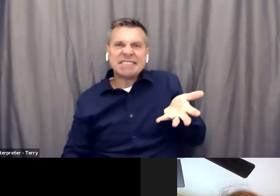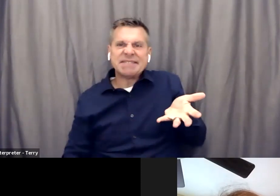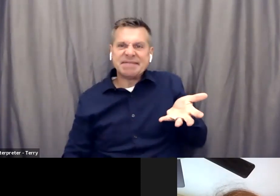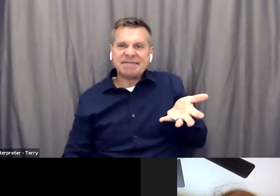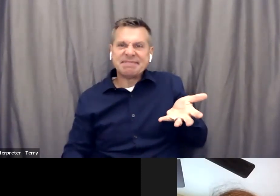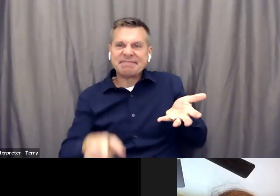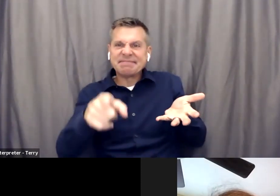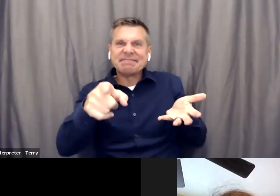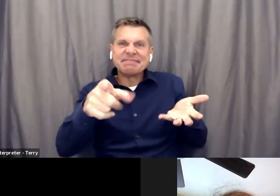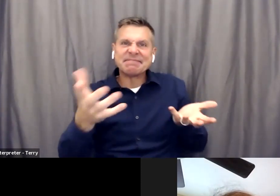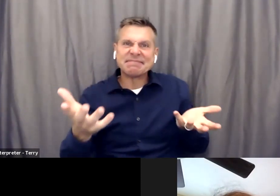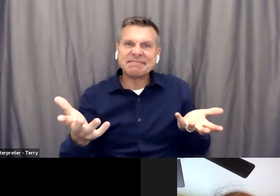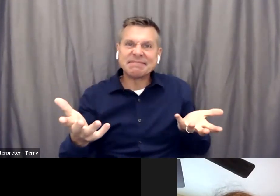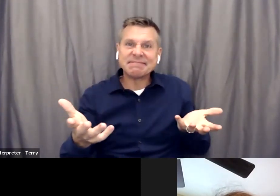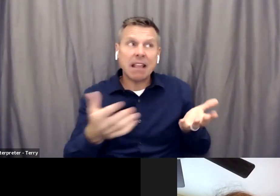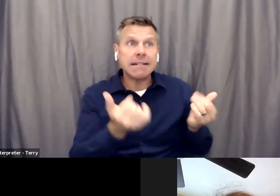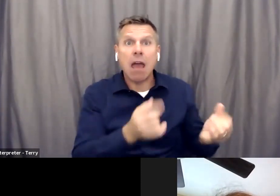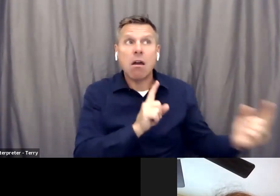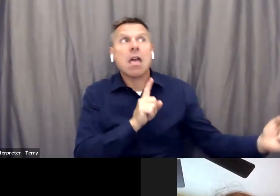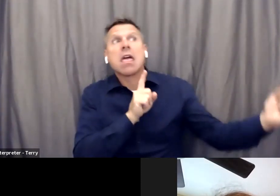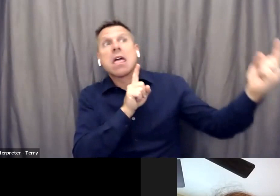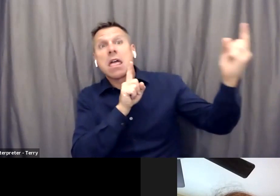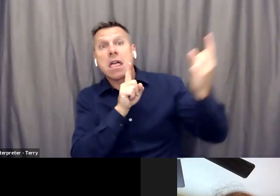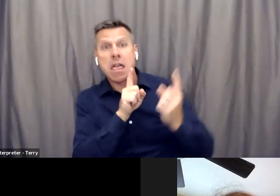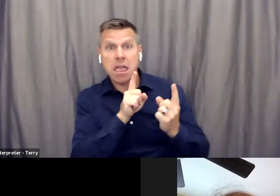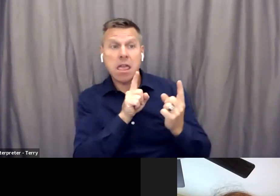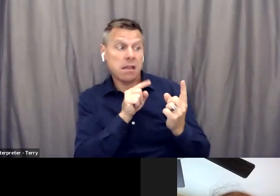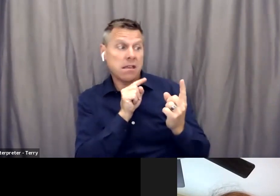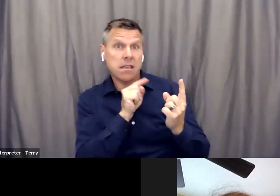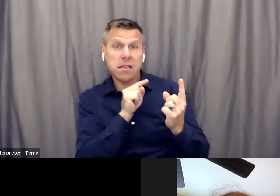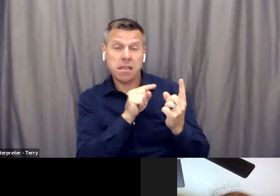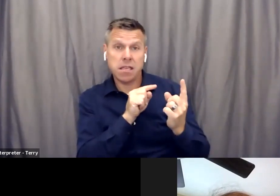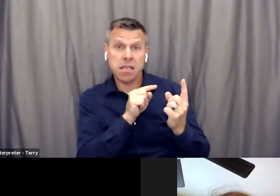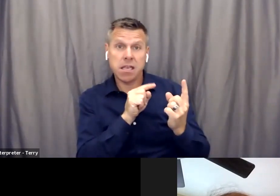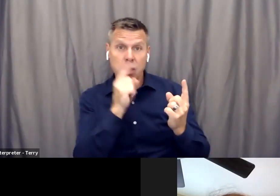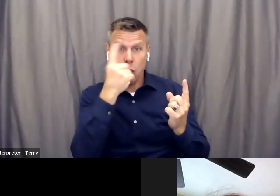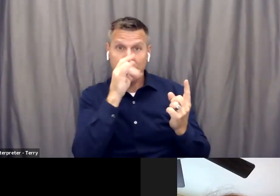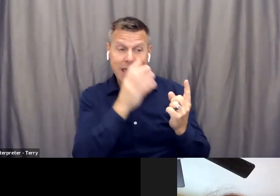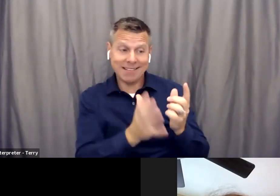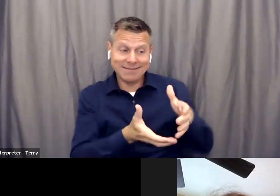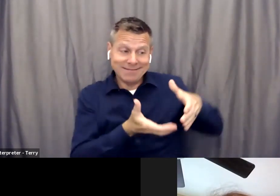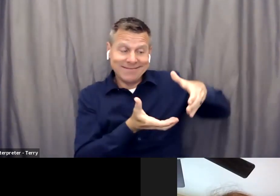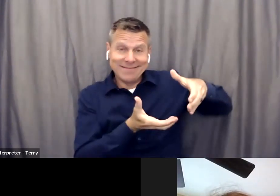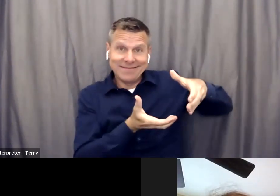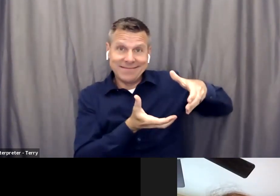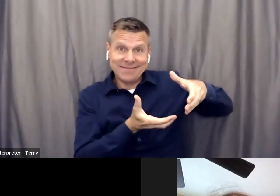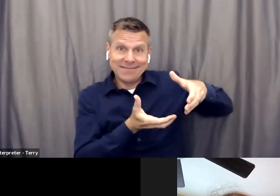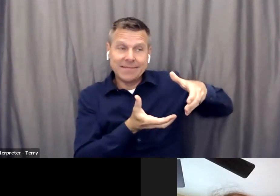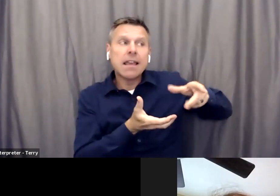so when they come to us like this, they are looking for